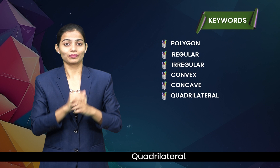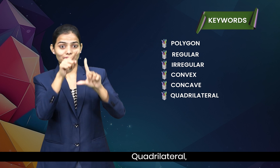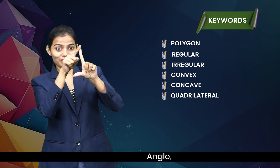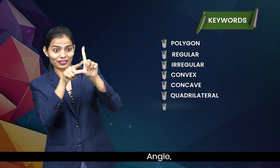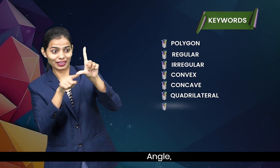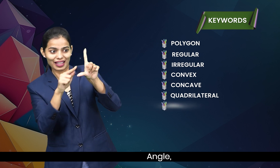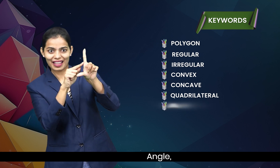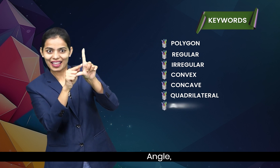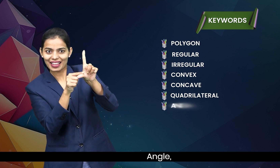angle,